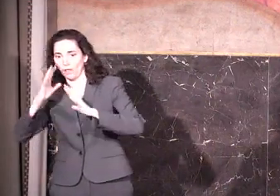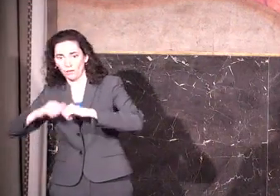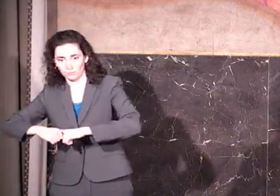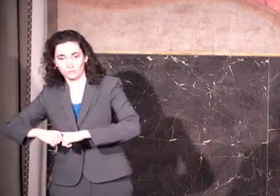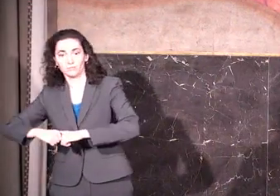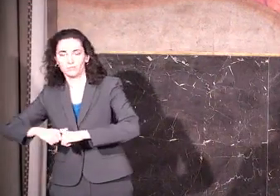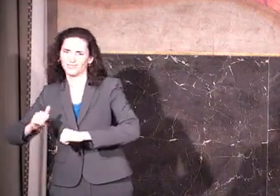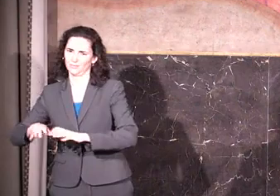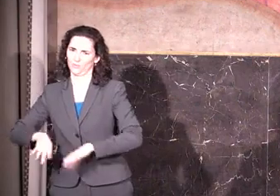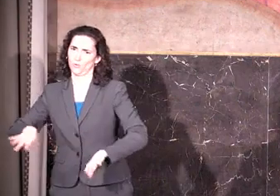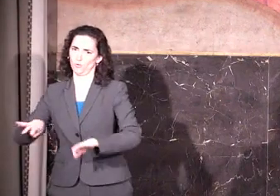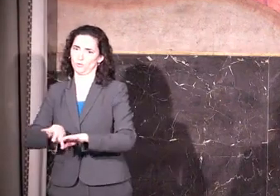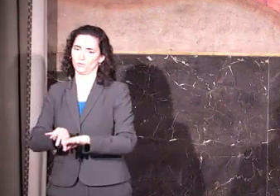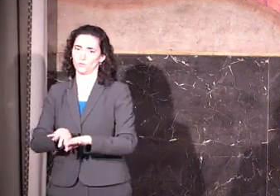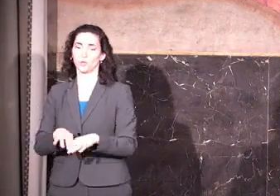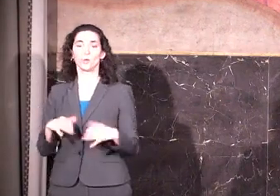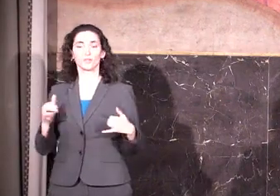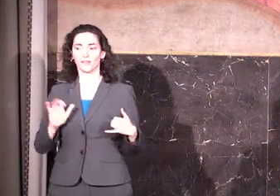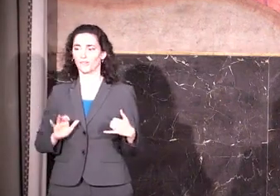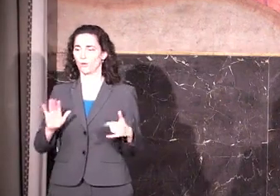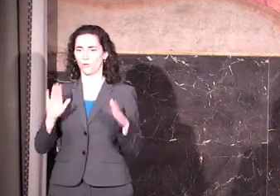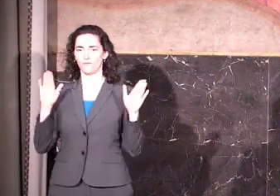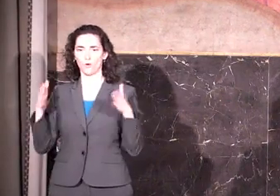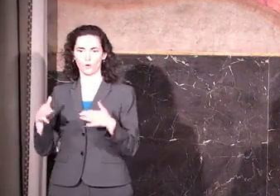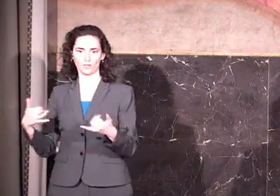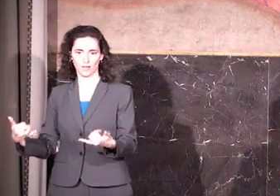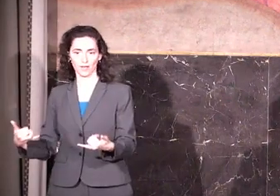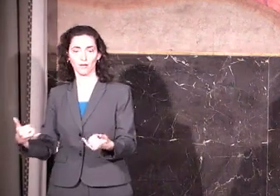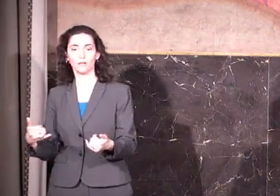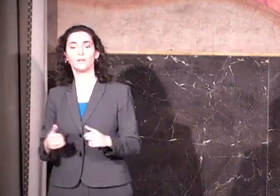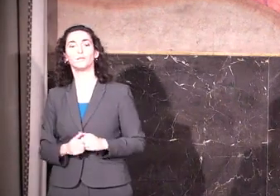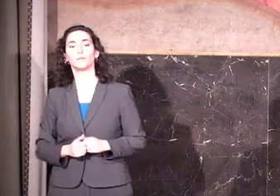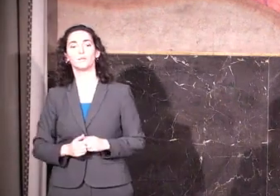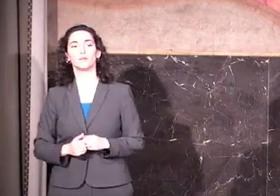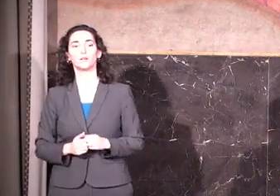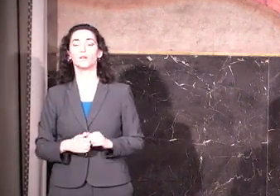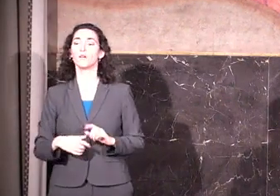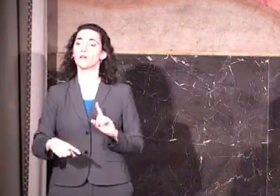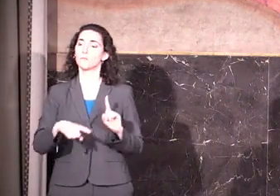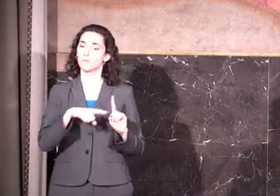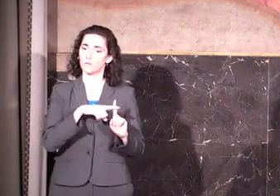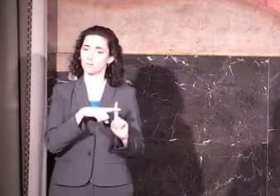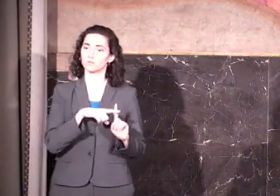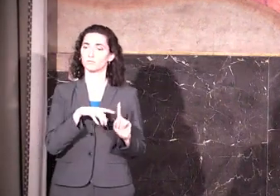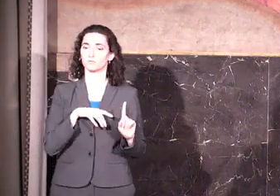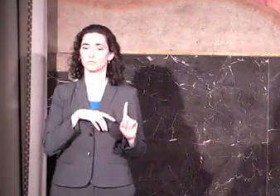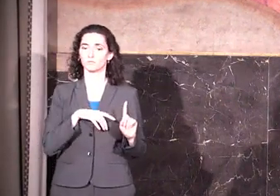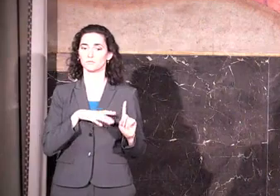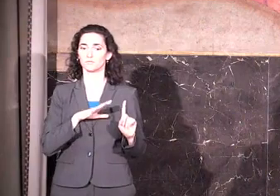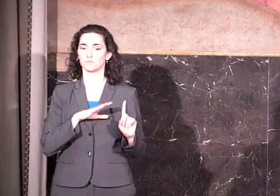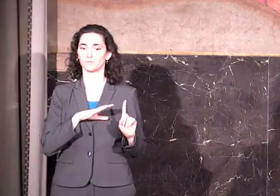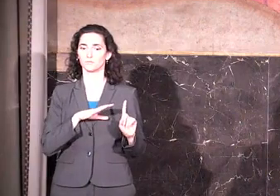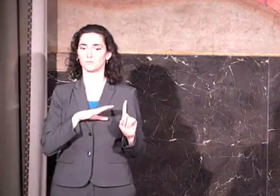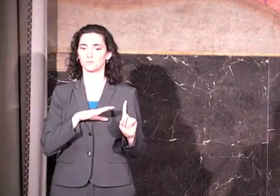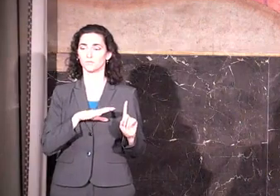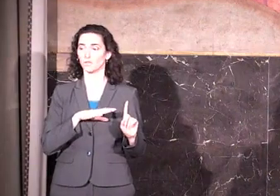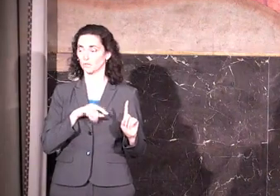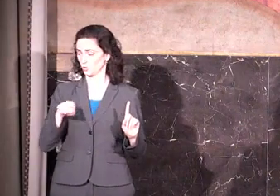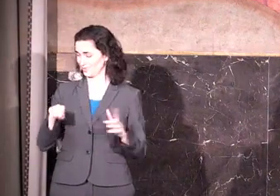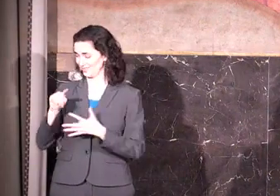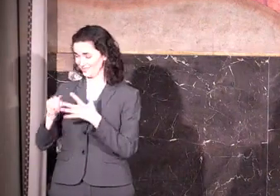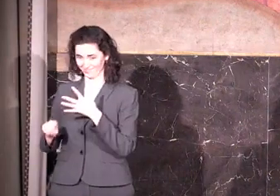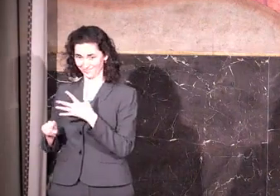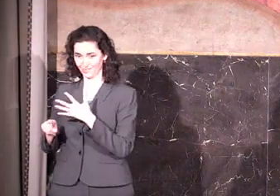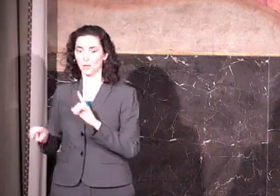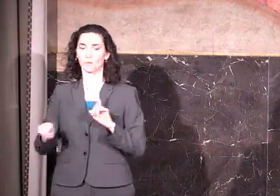Obviously, that should be the focus right now, in addition to anything that's necessary to continue to respond to this public